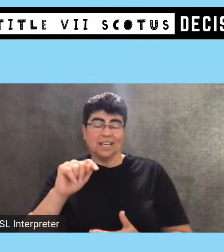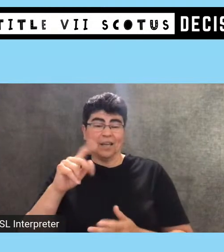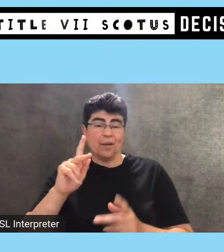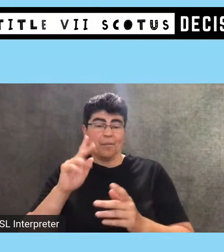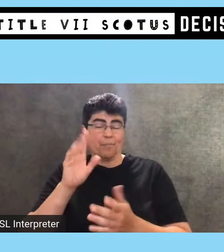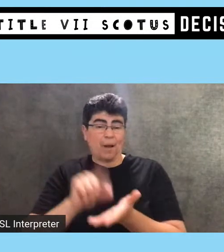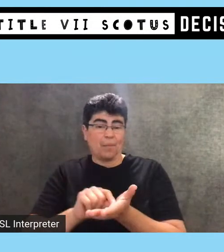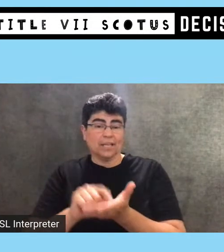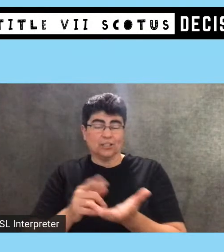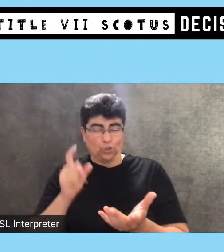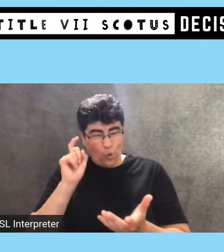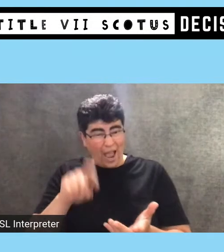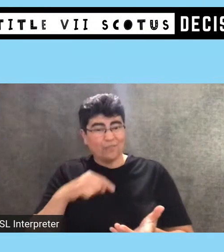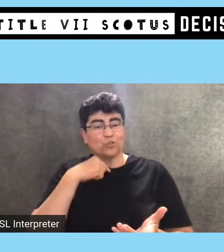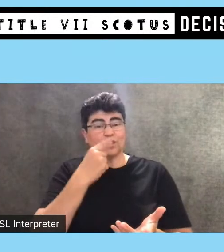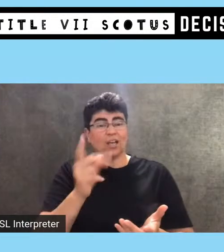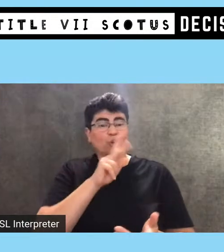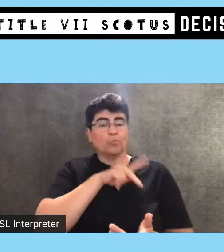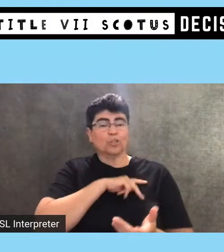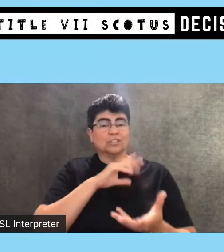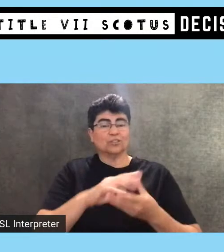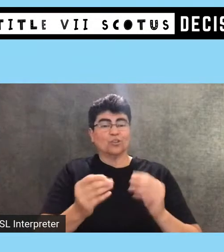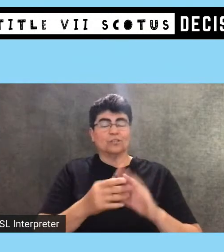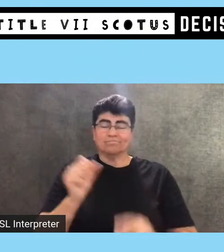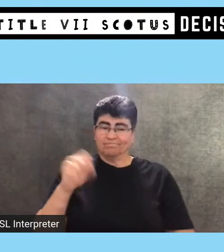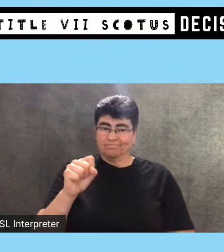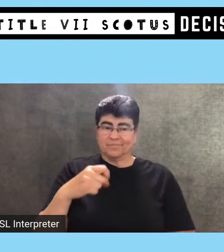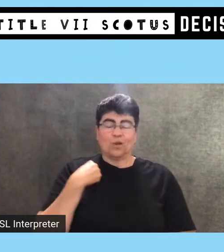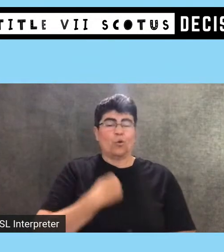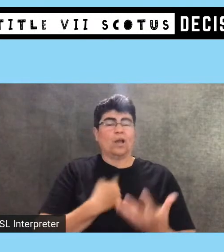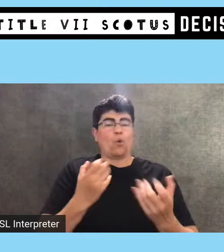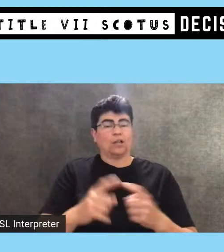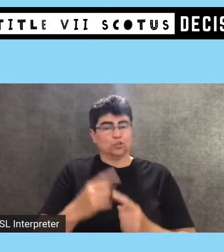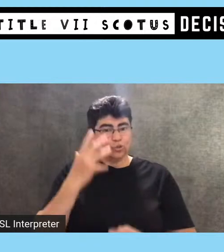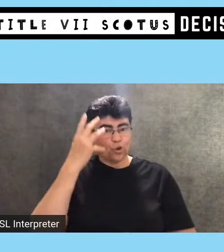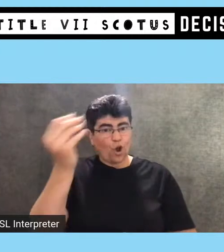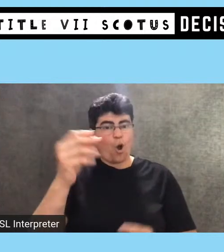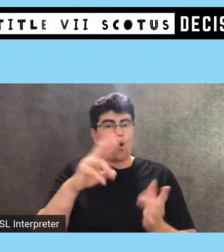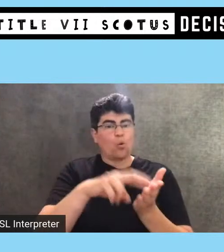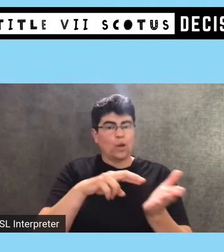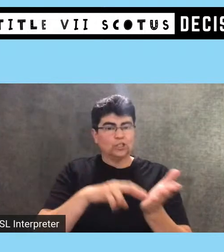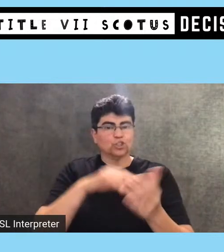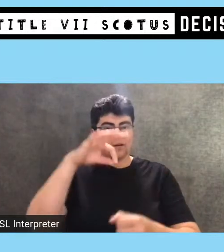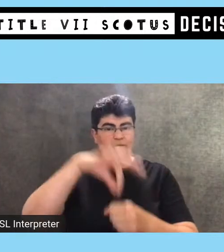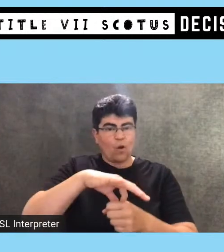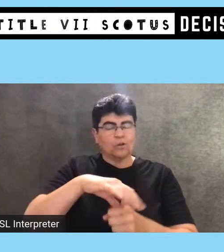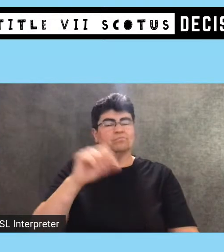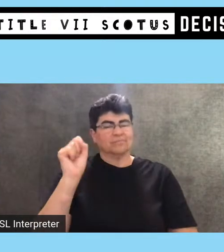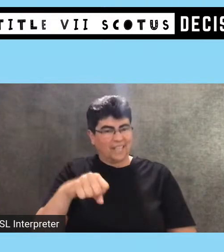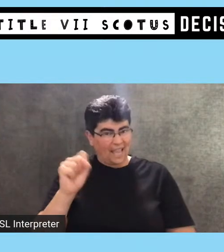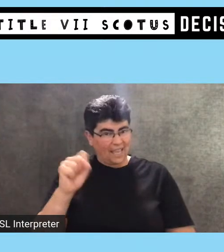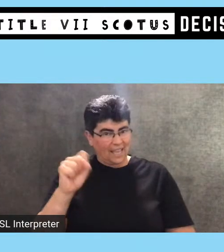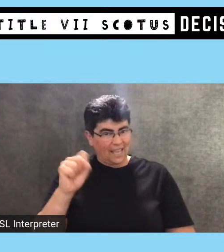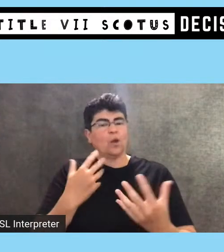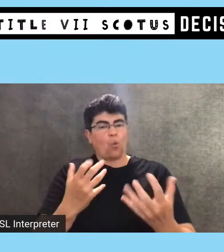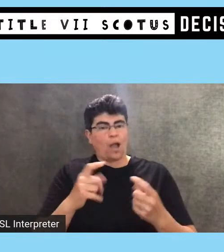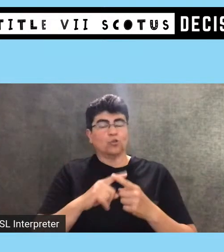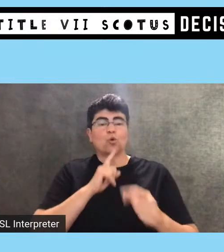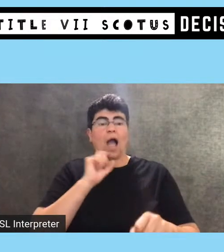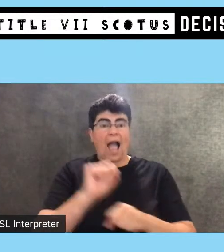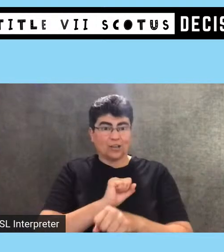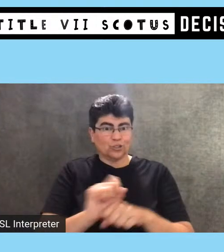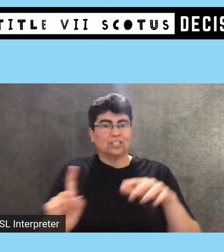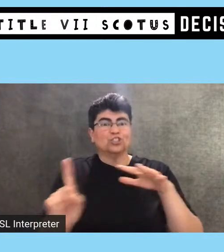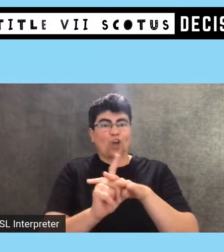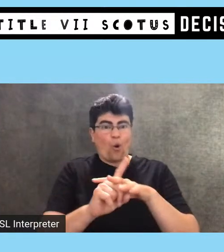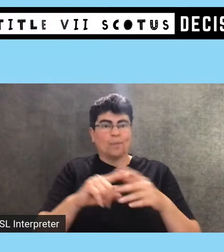your personal story. Yes, we want you to go out and register to vote. Yes, we want you to actually show up to